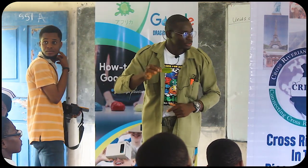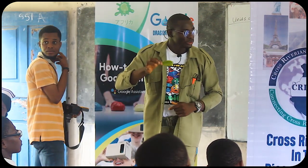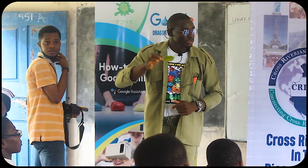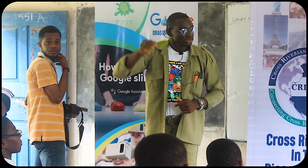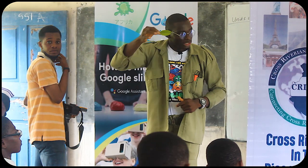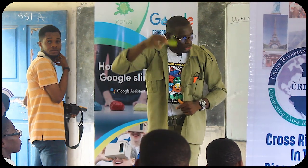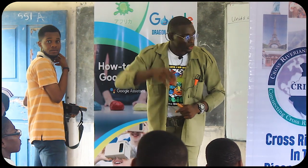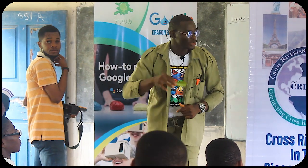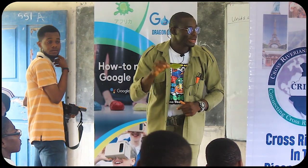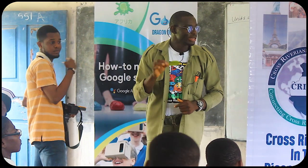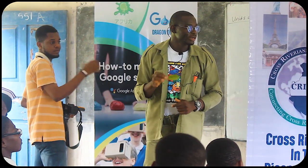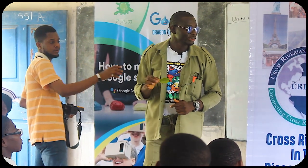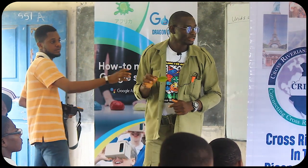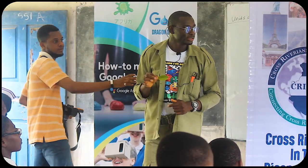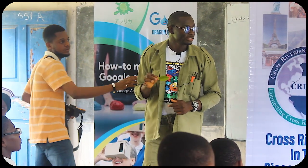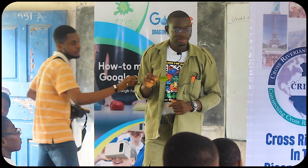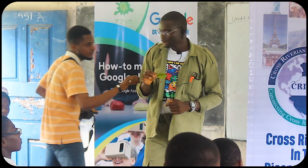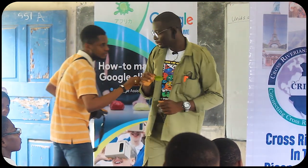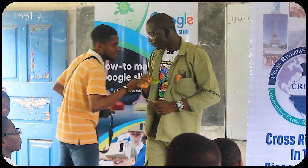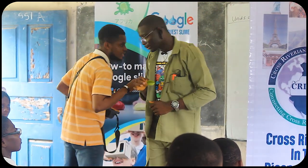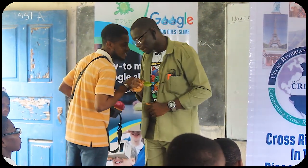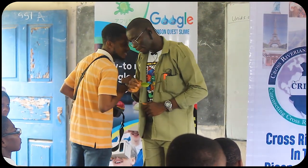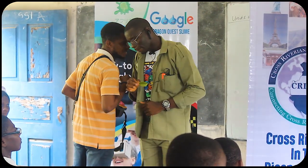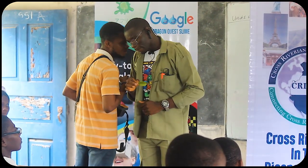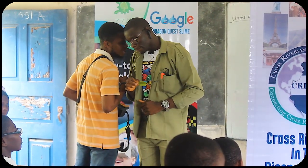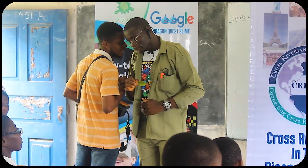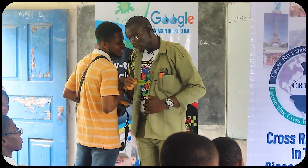assume cures malaria.